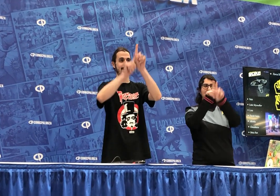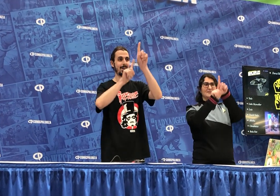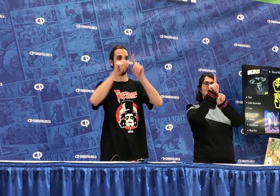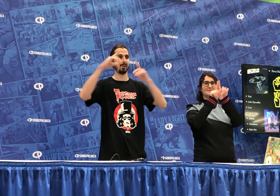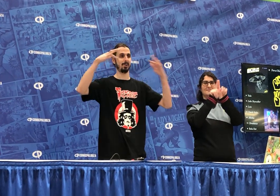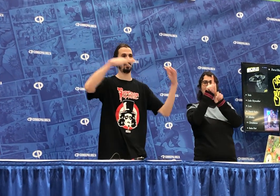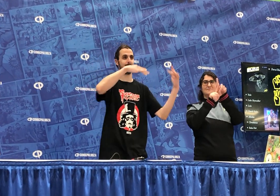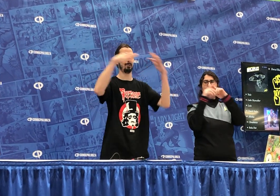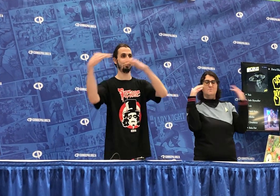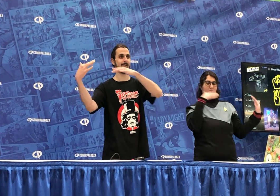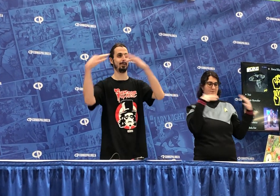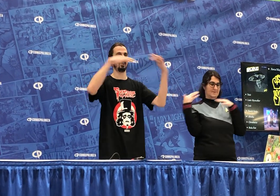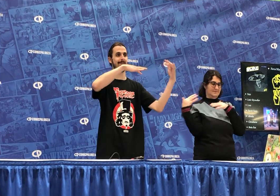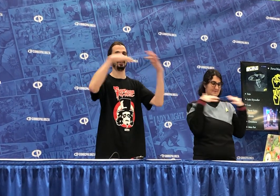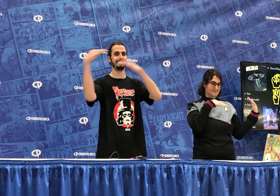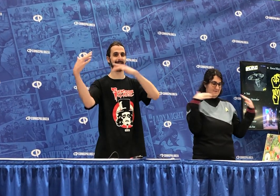for Star Wars.